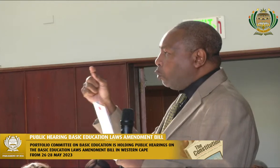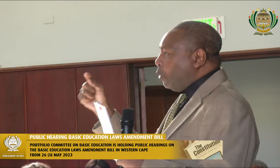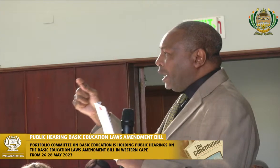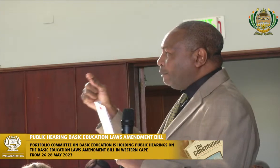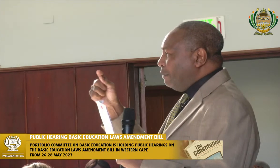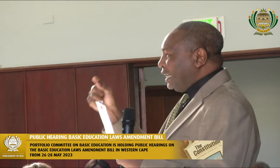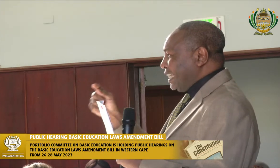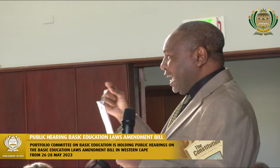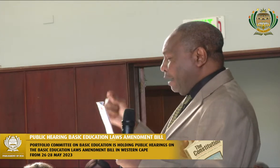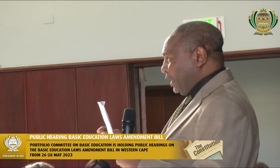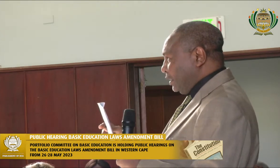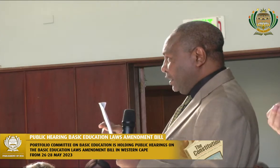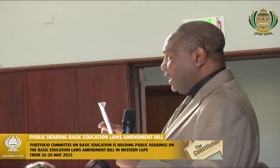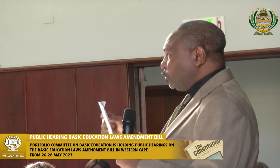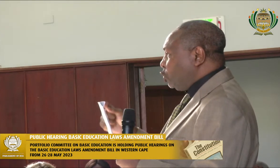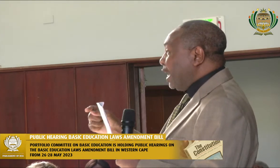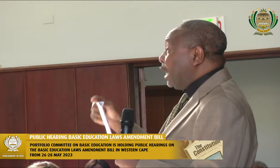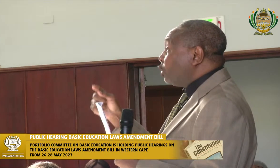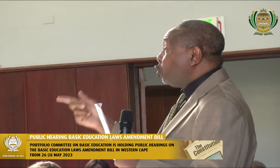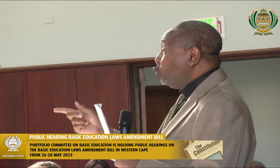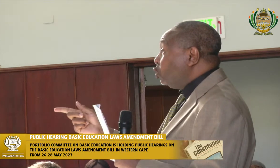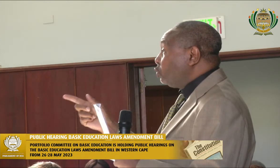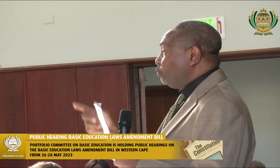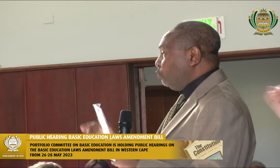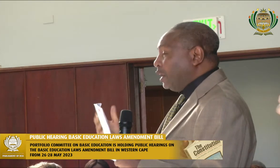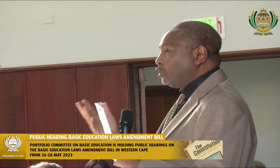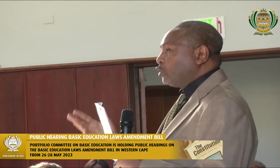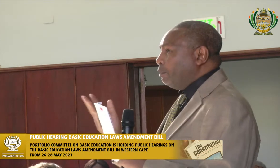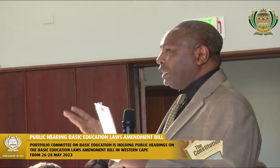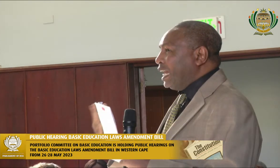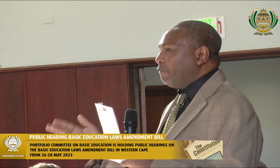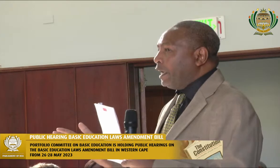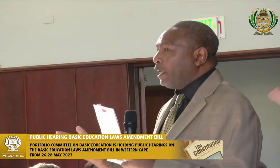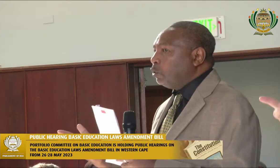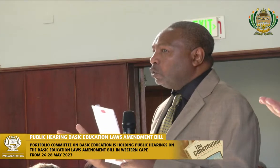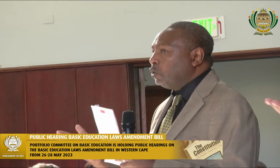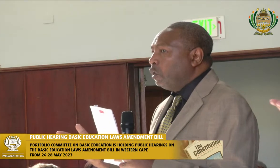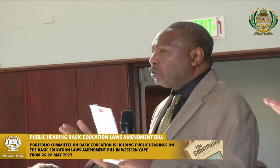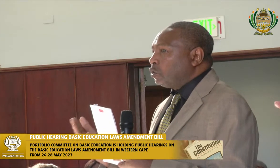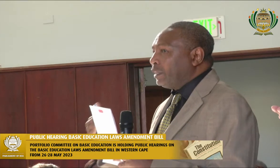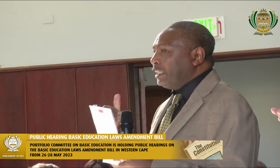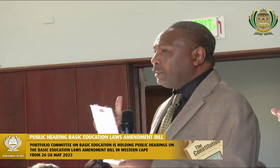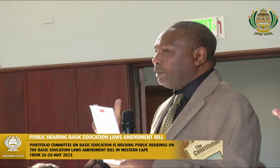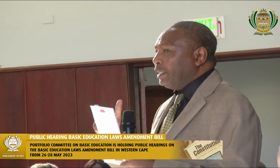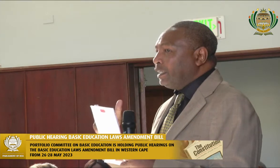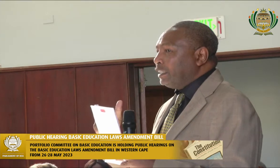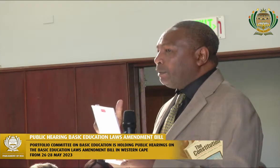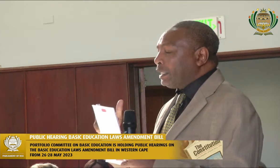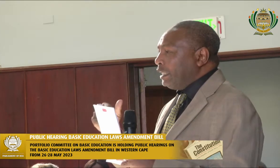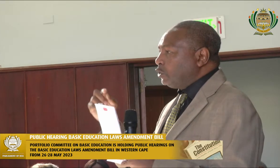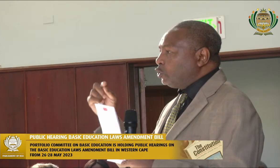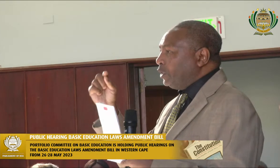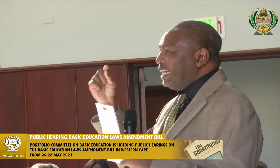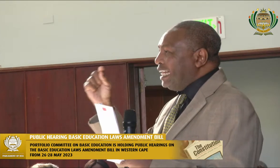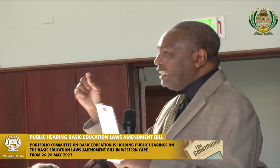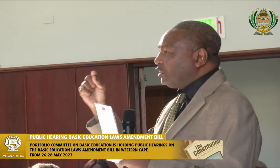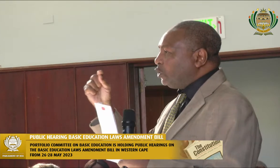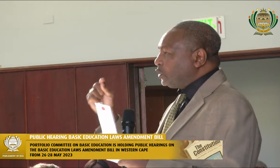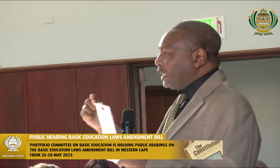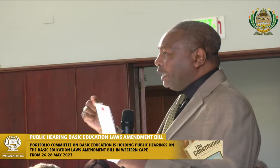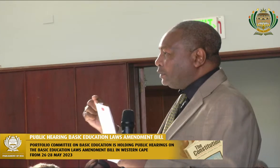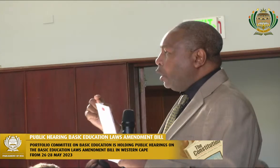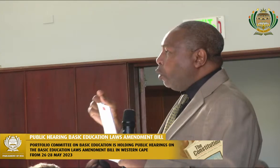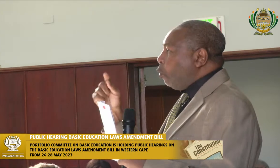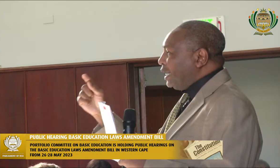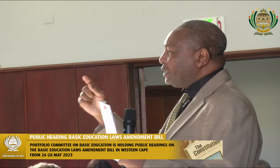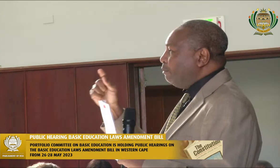steps on what must happen should a school found to be non-viable. So this bill is beginning to list